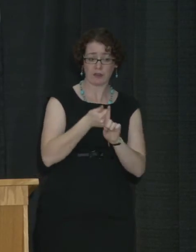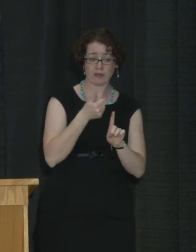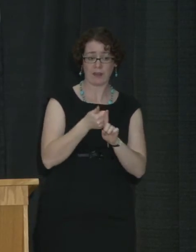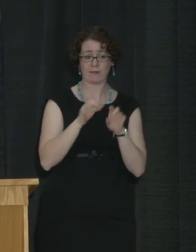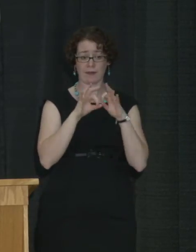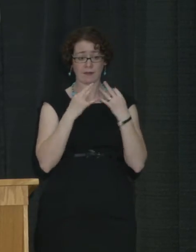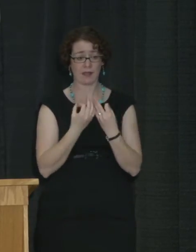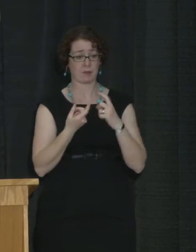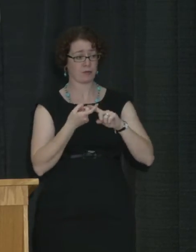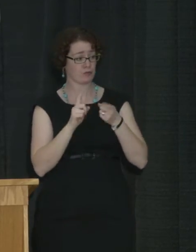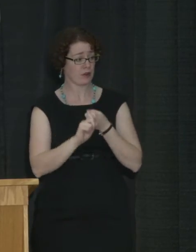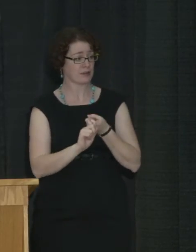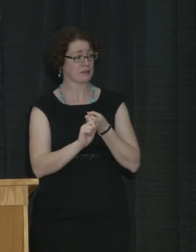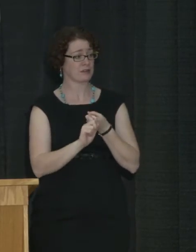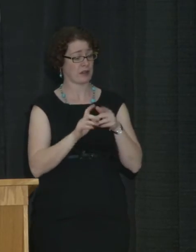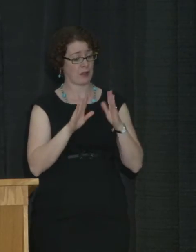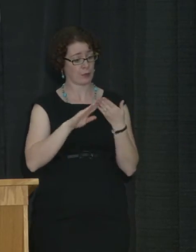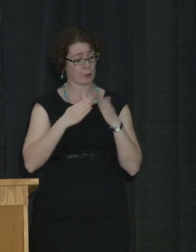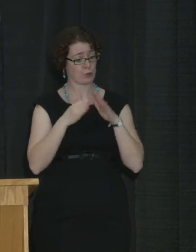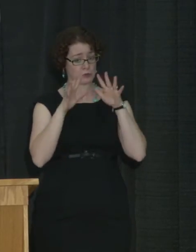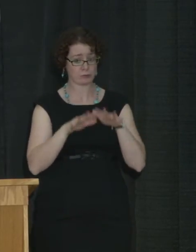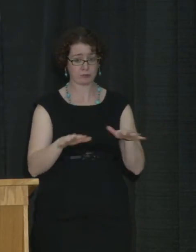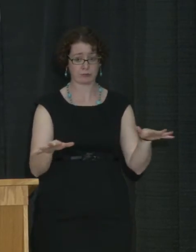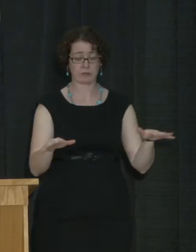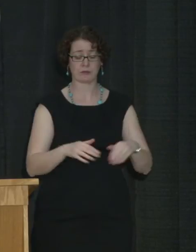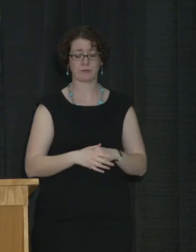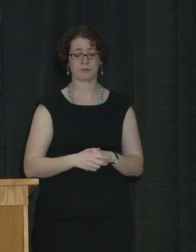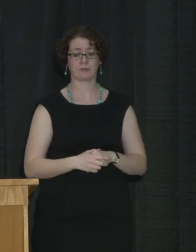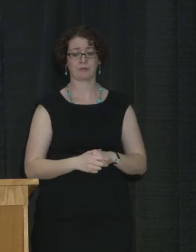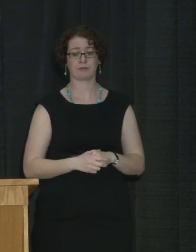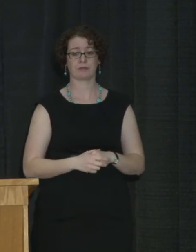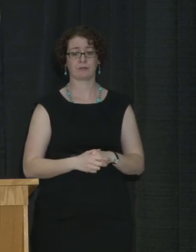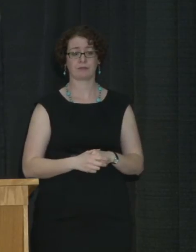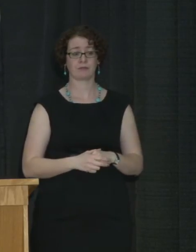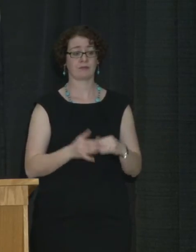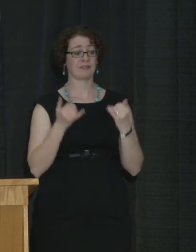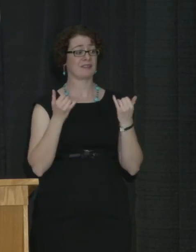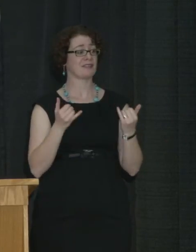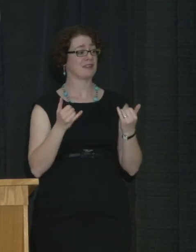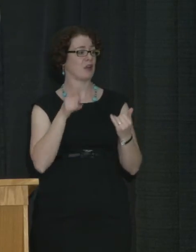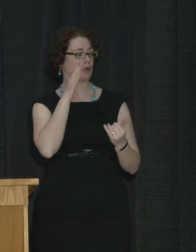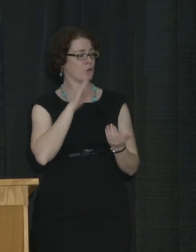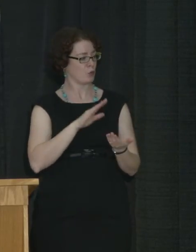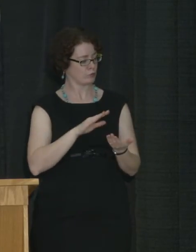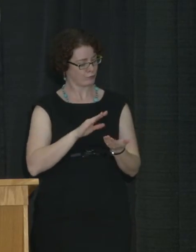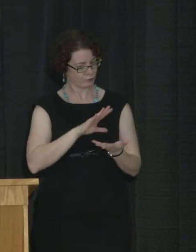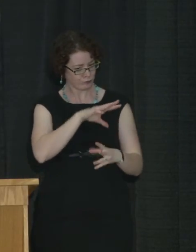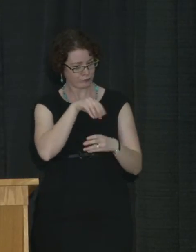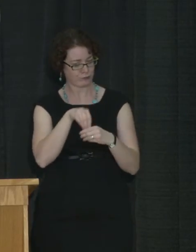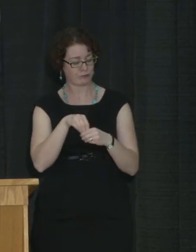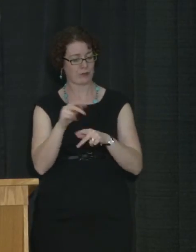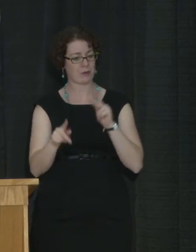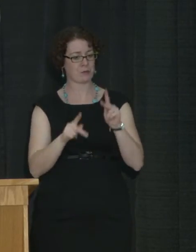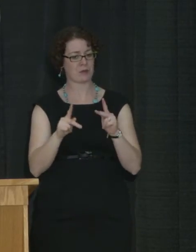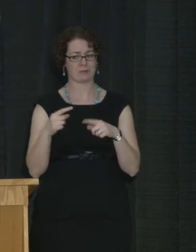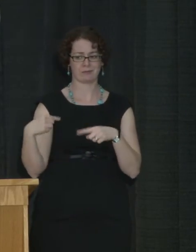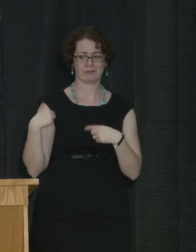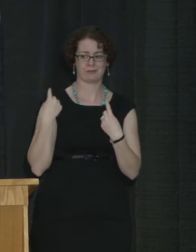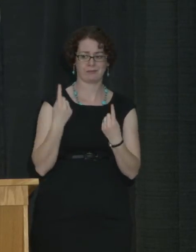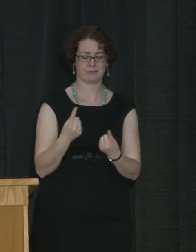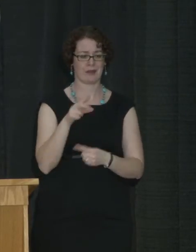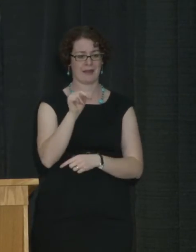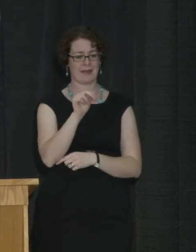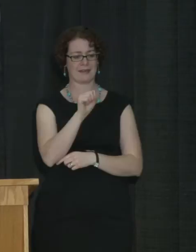your families, and our communities. Today, you will join a community of people who have been doing just that for decades,